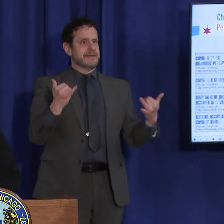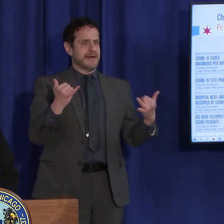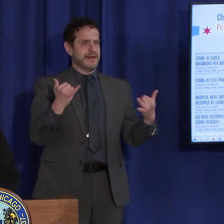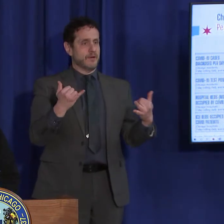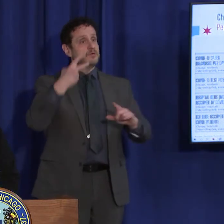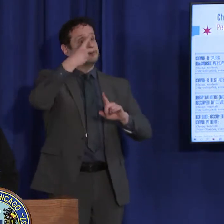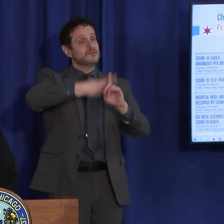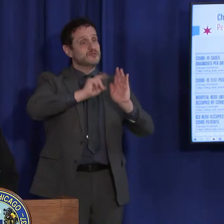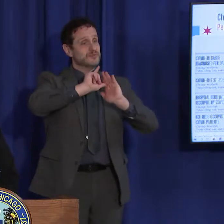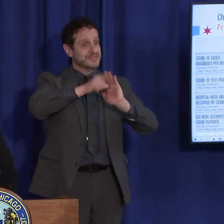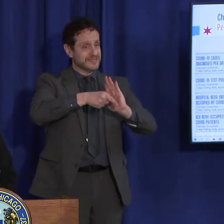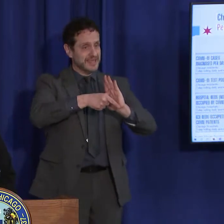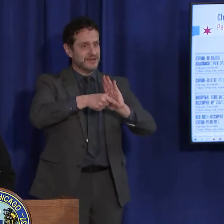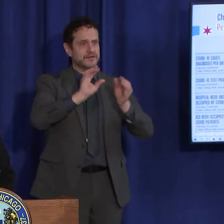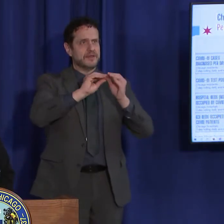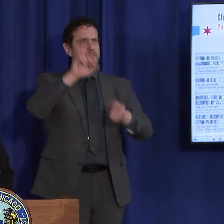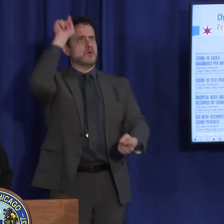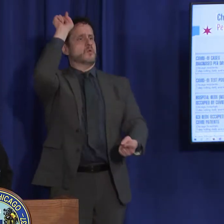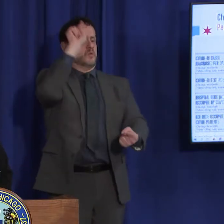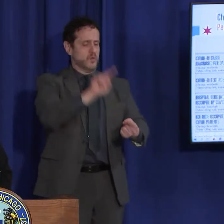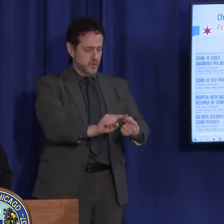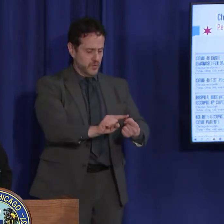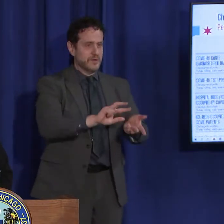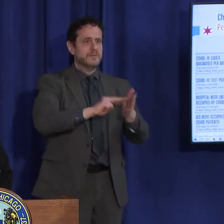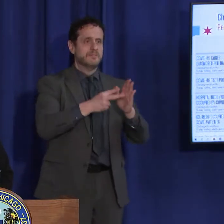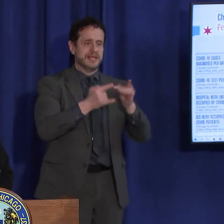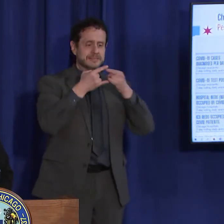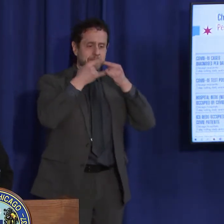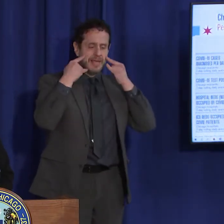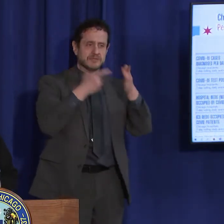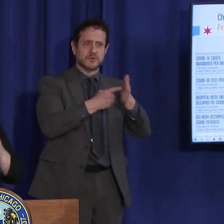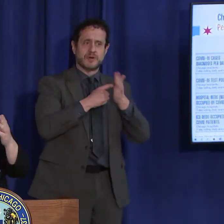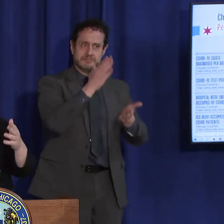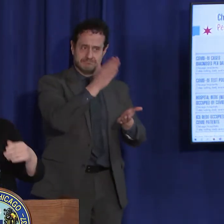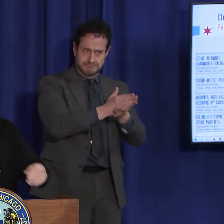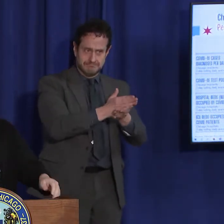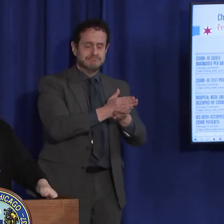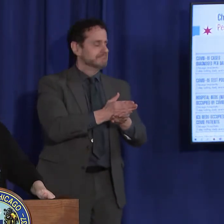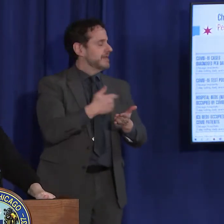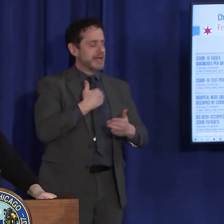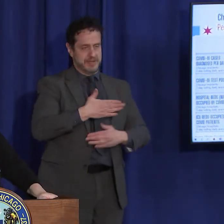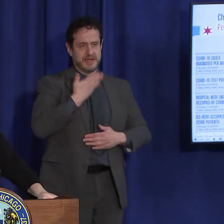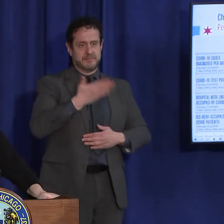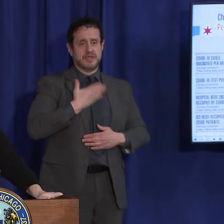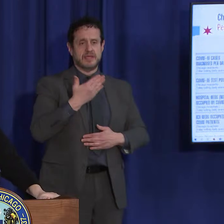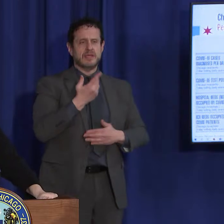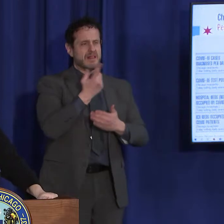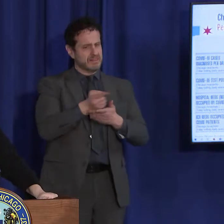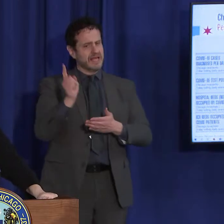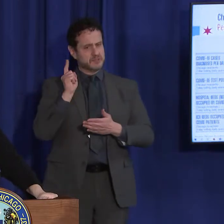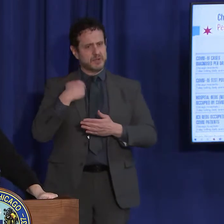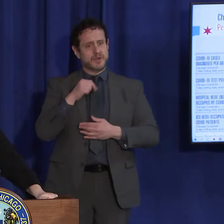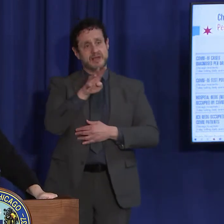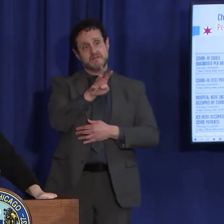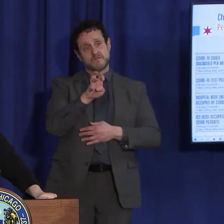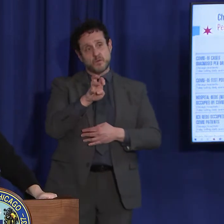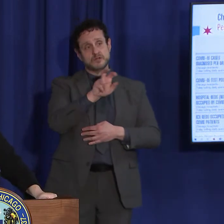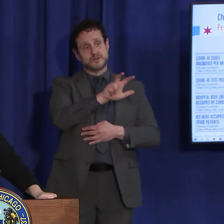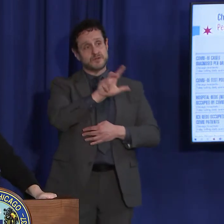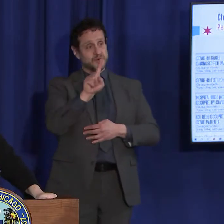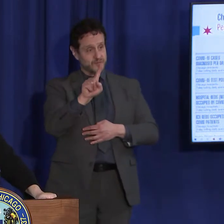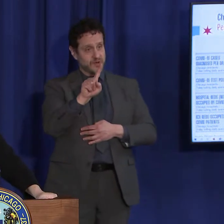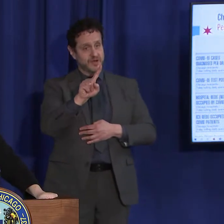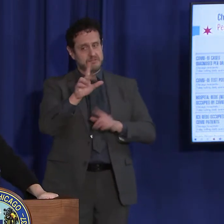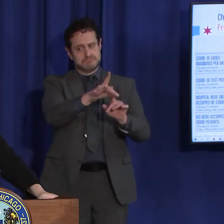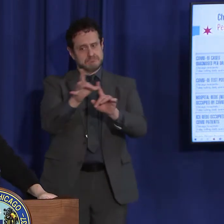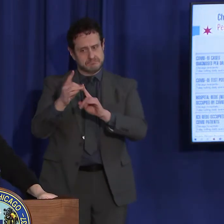2 months after that to be able to lift these mitigations safely, I'm really pleased with. You can see just a week ago we were at 431 cases, and